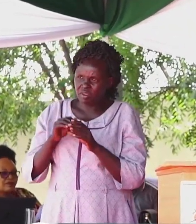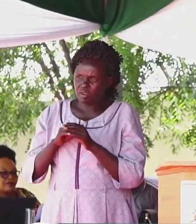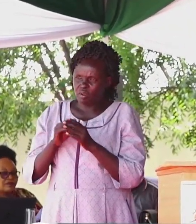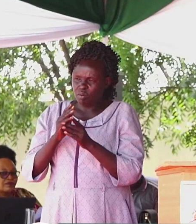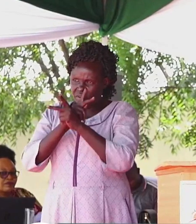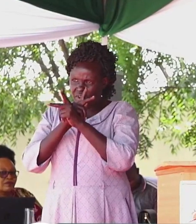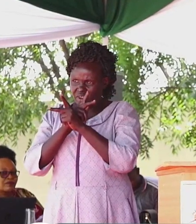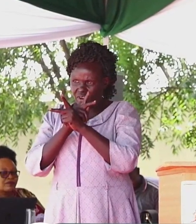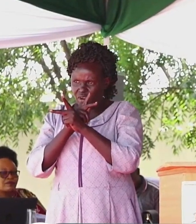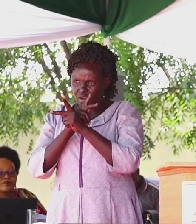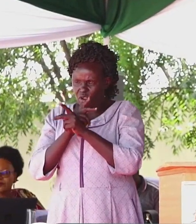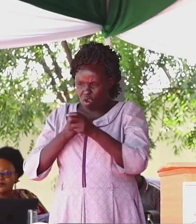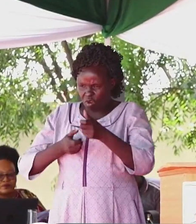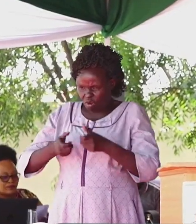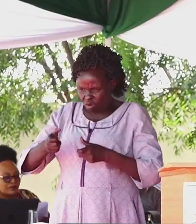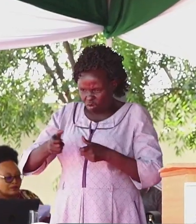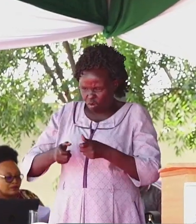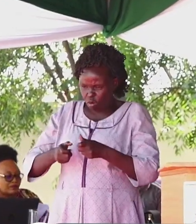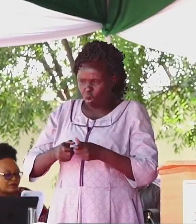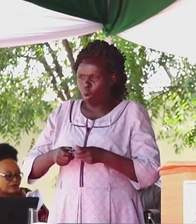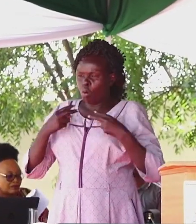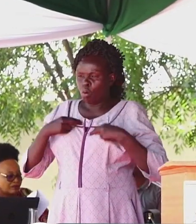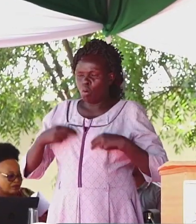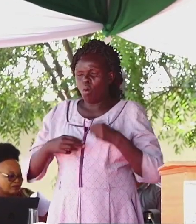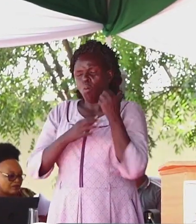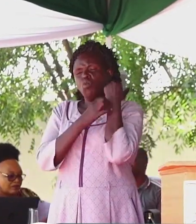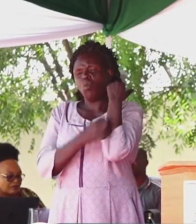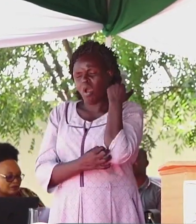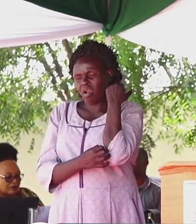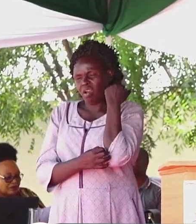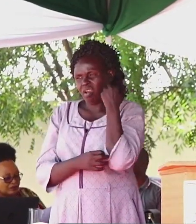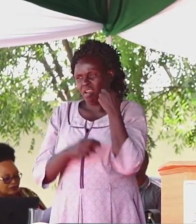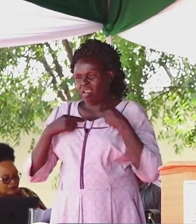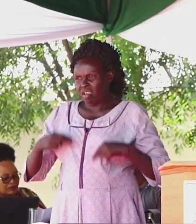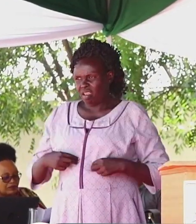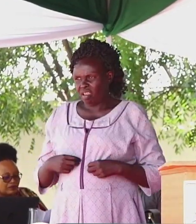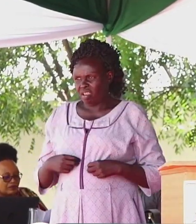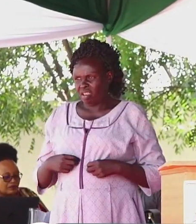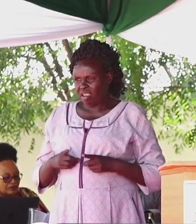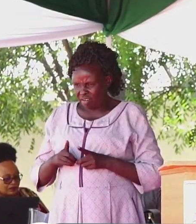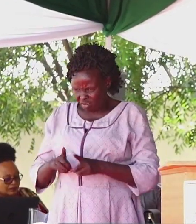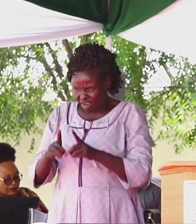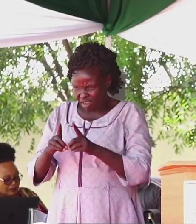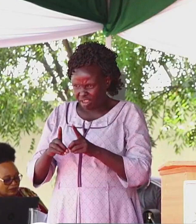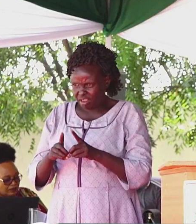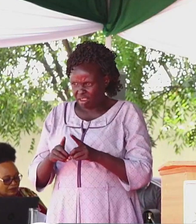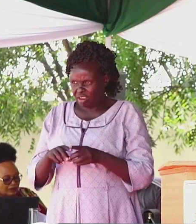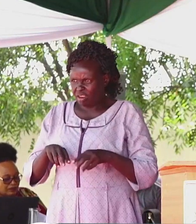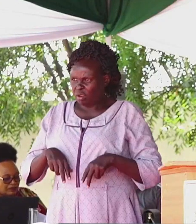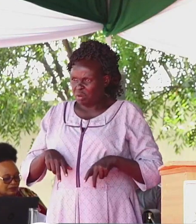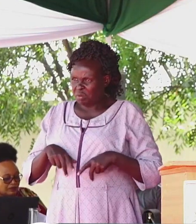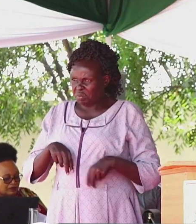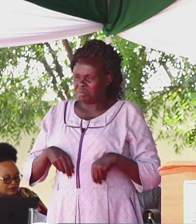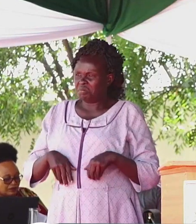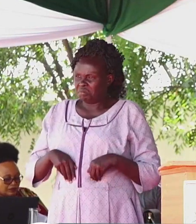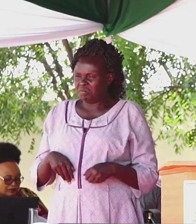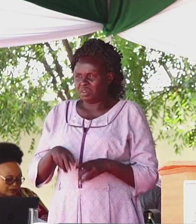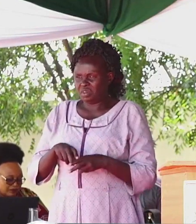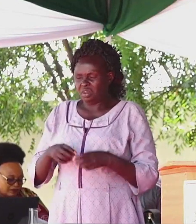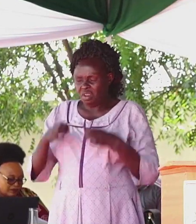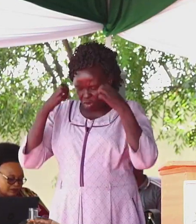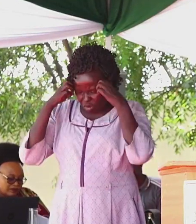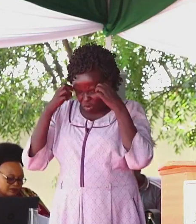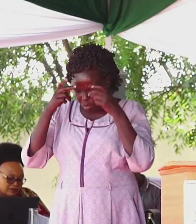control of poor health with a focus on well-being, address the burden of malnutrition through education for parents